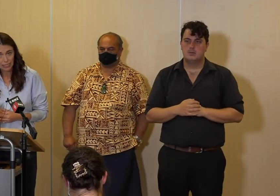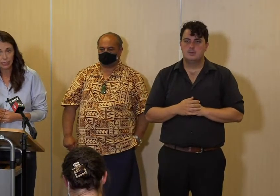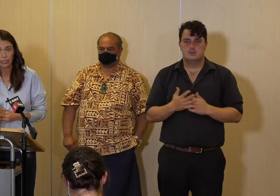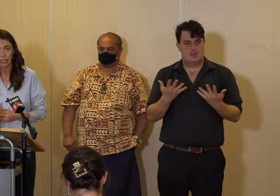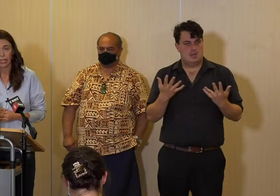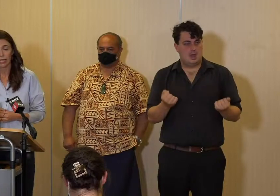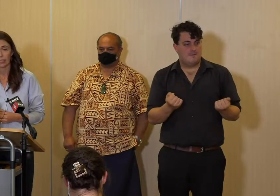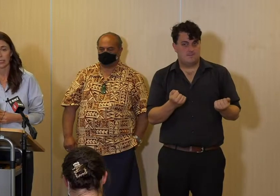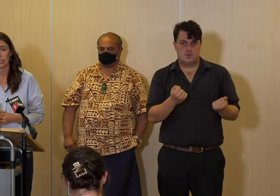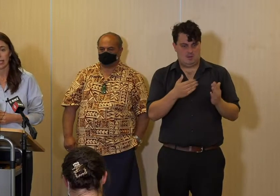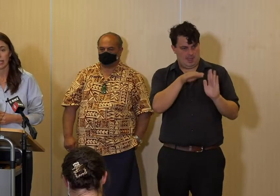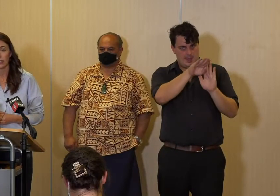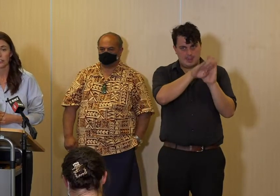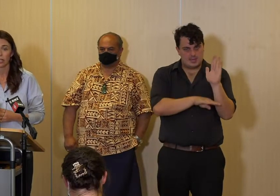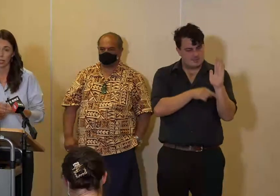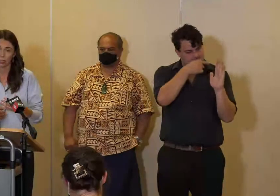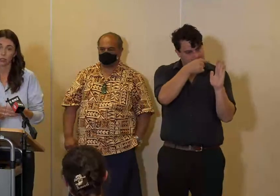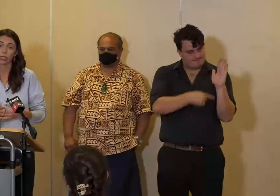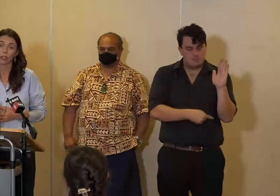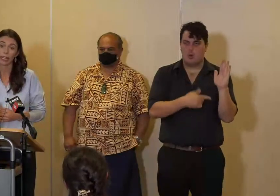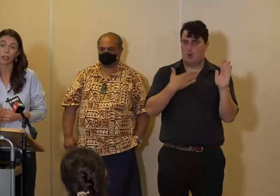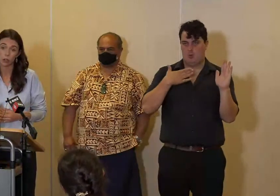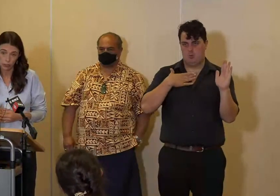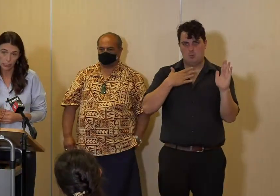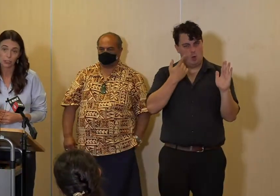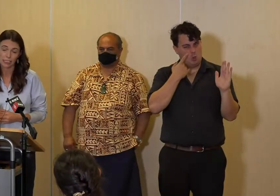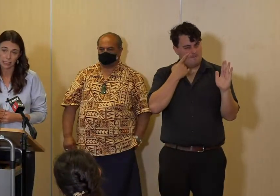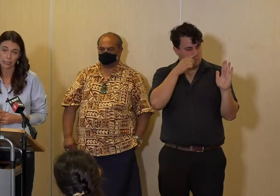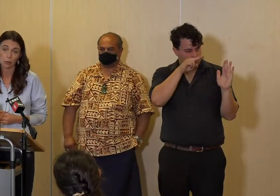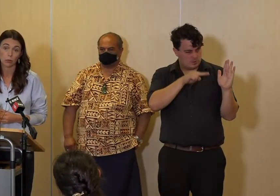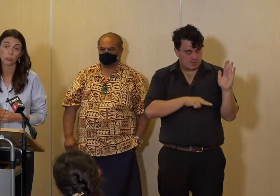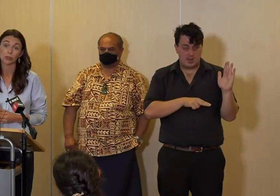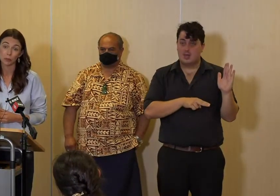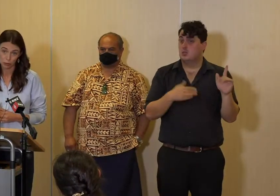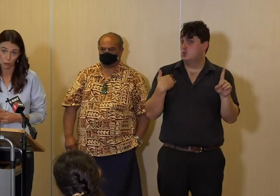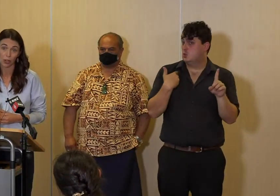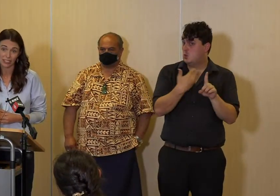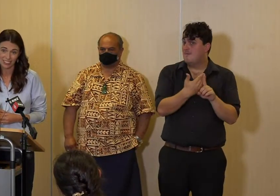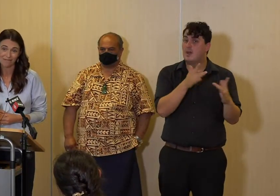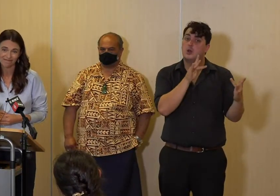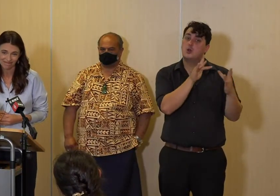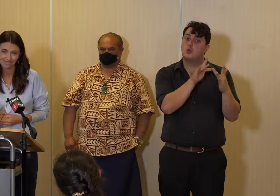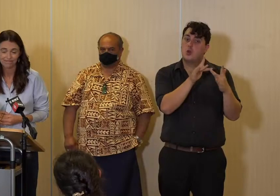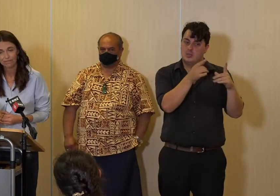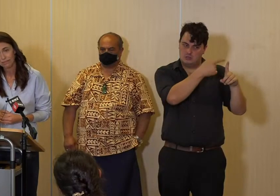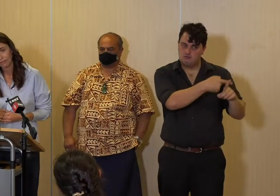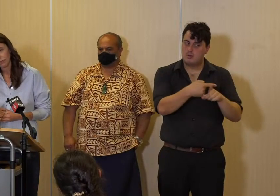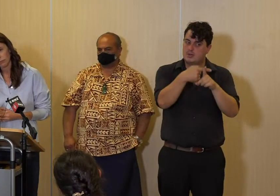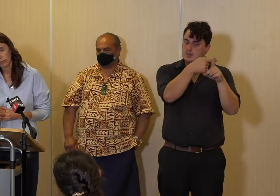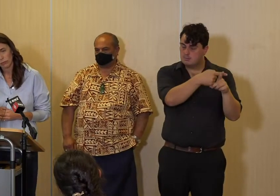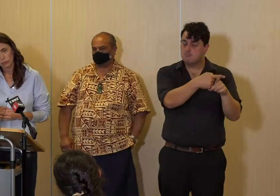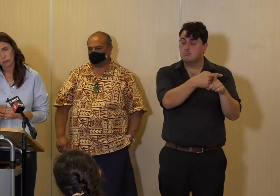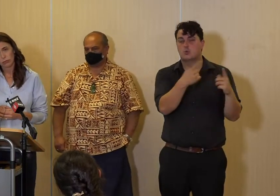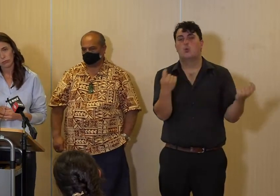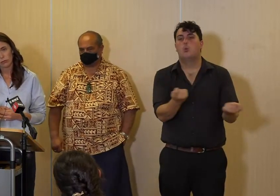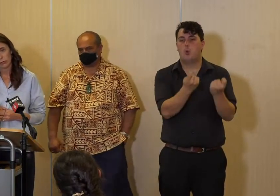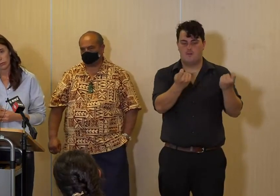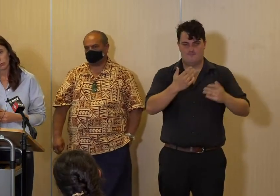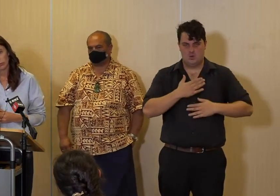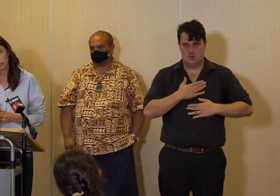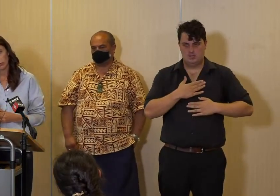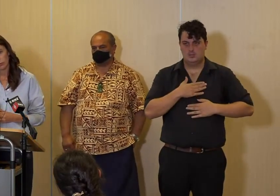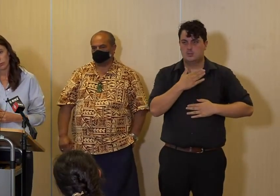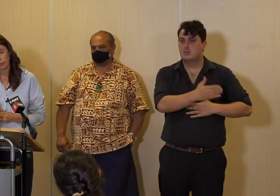are seeking, and at this stage, looking like our contact tracing is able to do the work for us. And when can we expect the next update